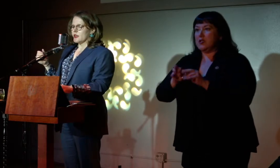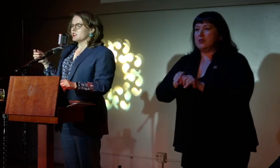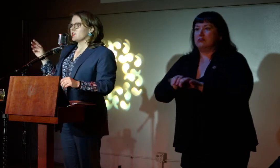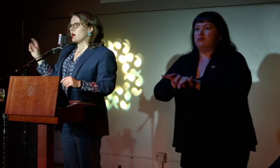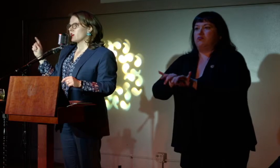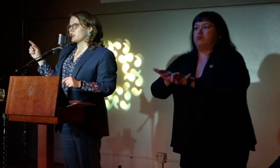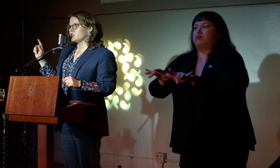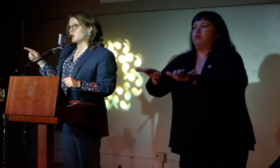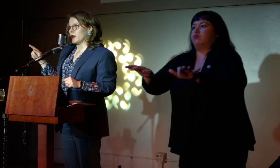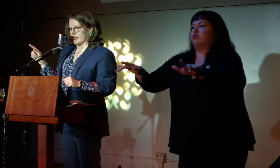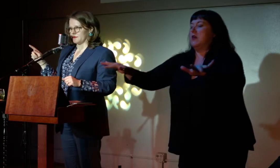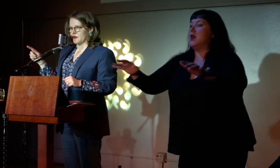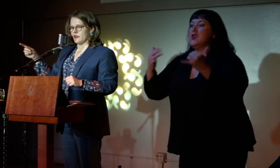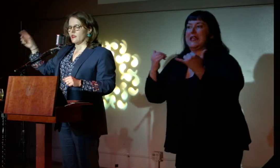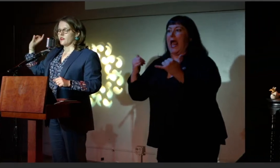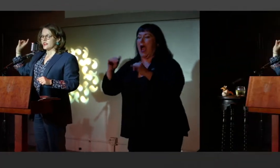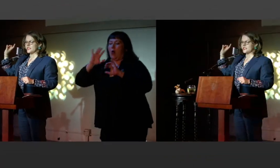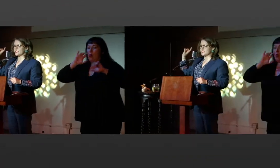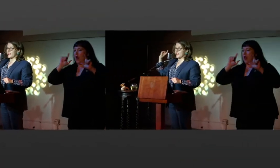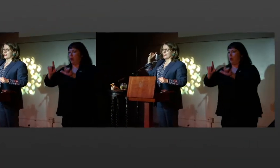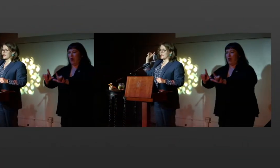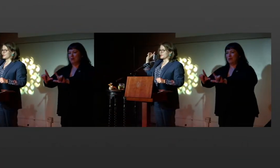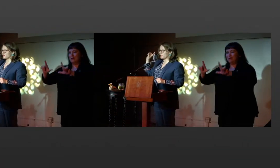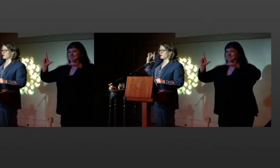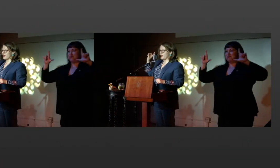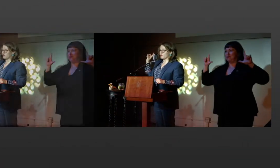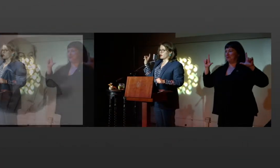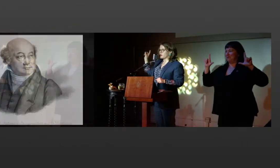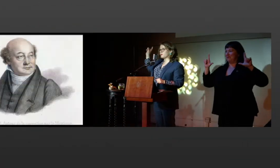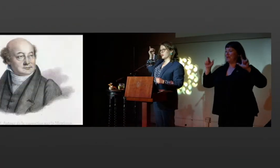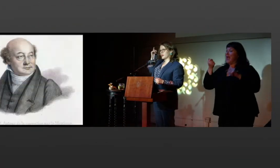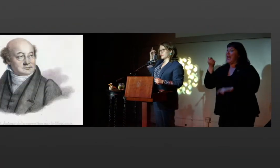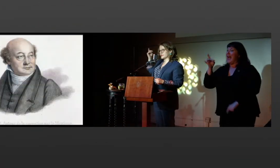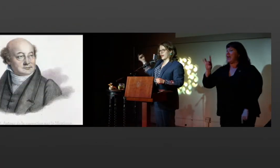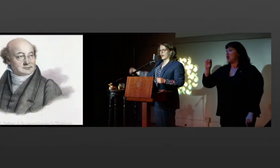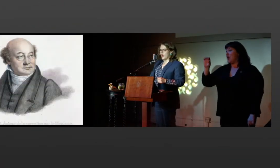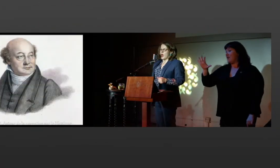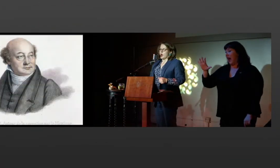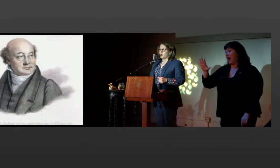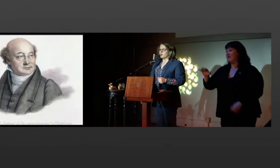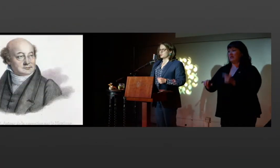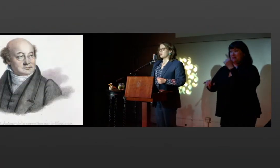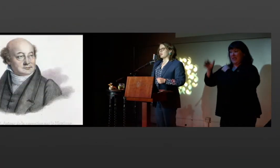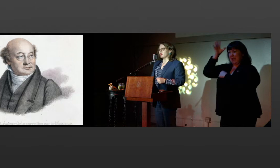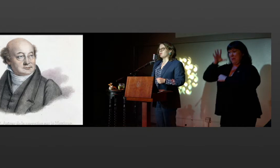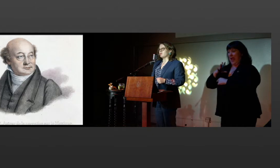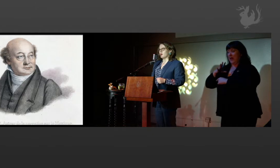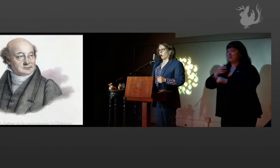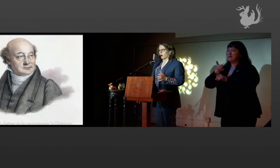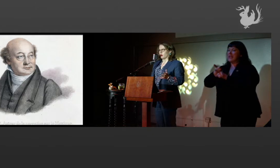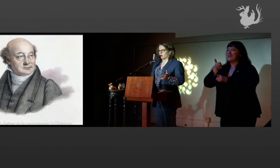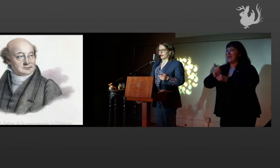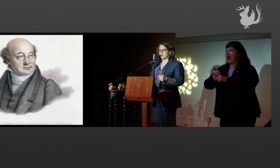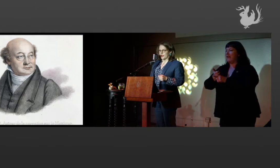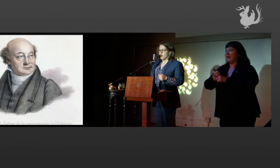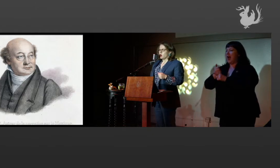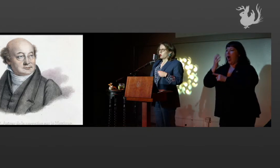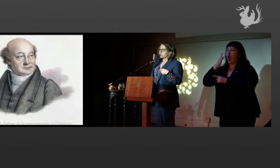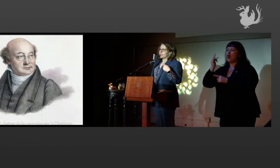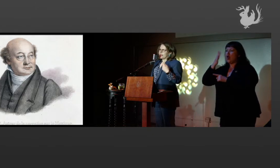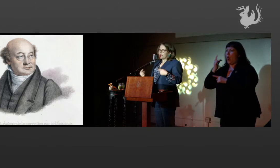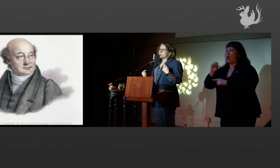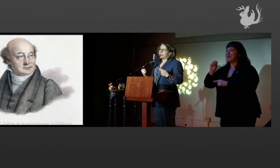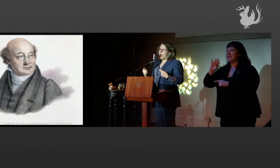So now we're going to zoom in. This is... In 1805, William Bullock, this guy, a goldsmith and hoarder, really,